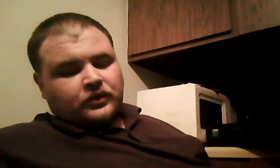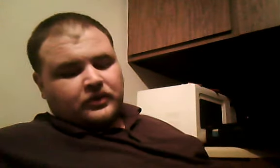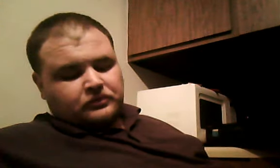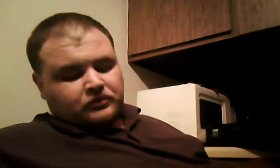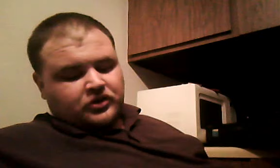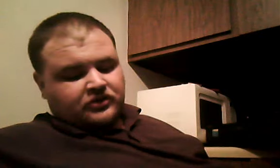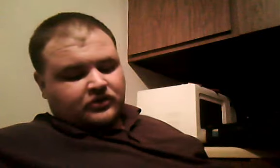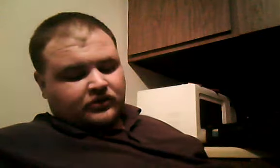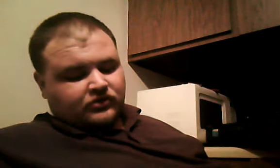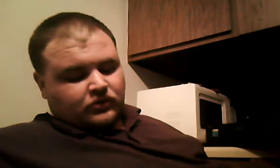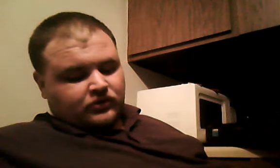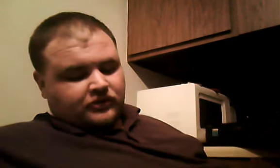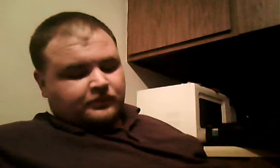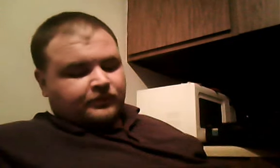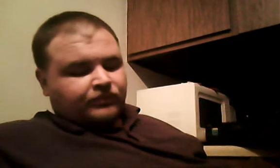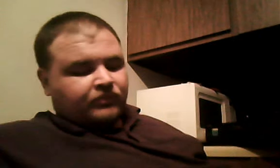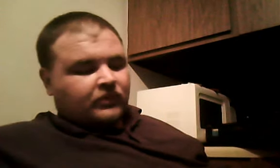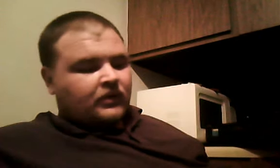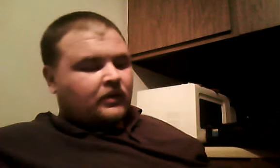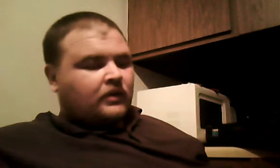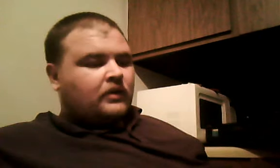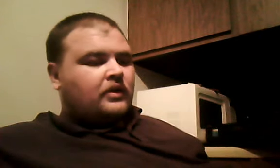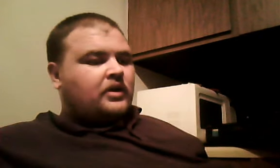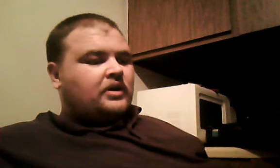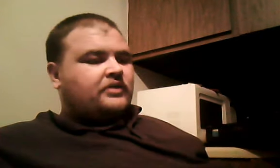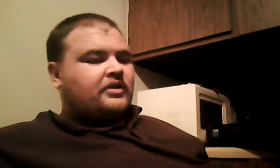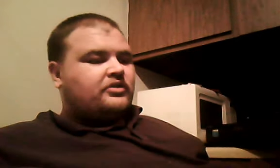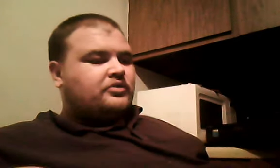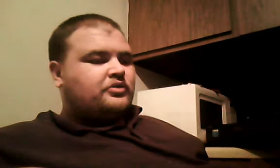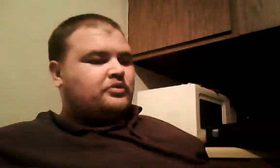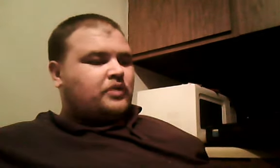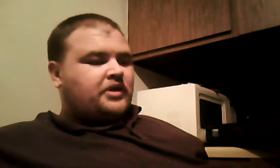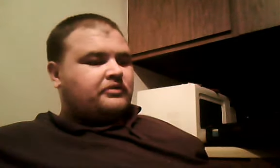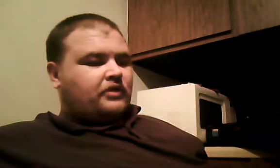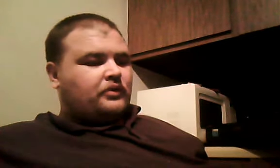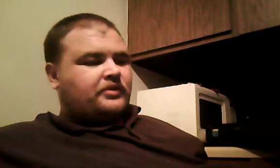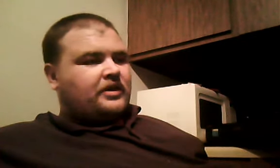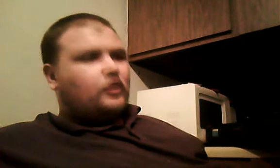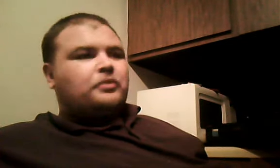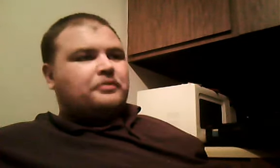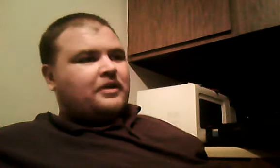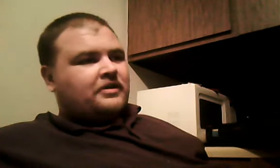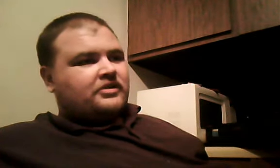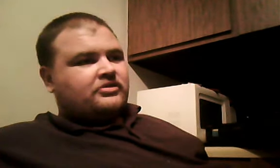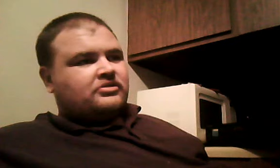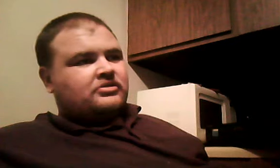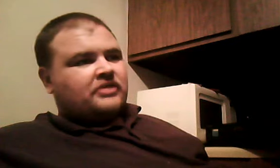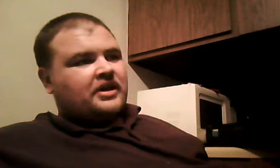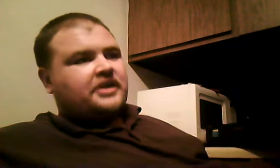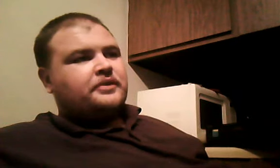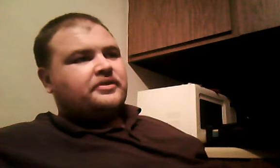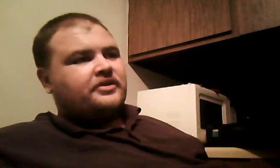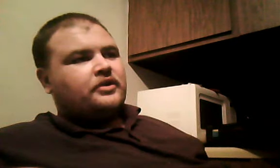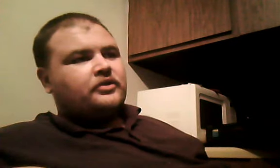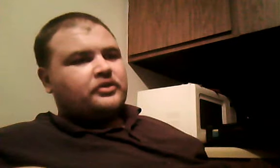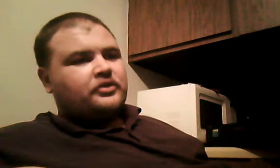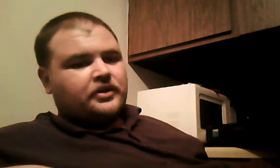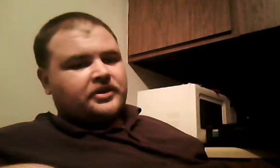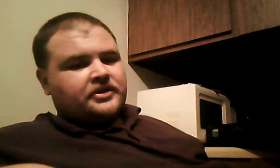they wouldn't, we could still control them. He said you and your wife always had an open marriage. That he was the only one